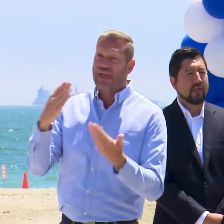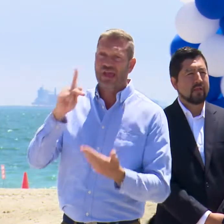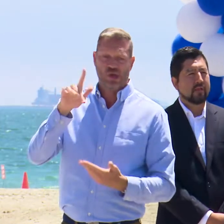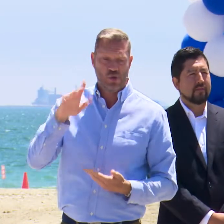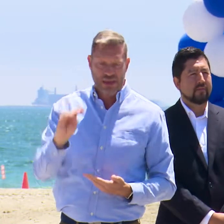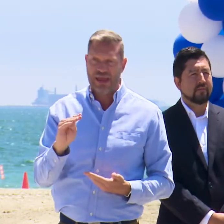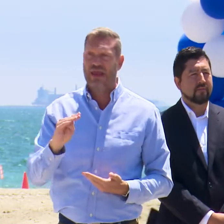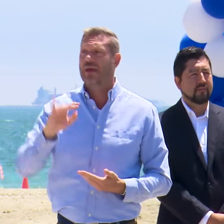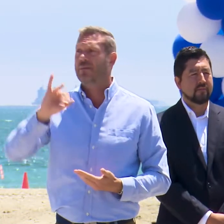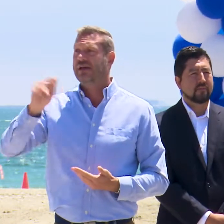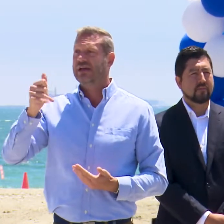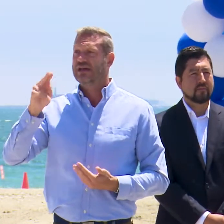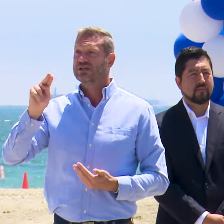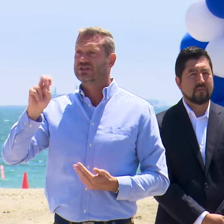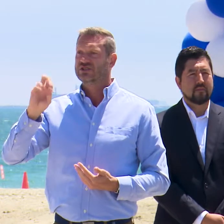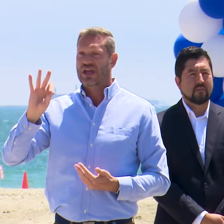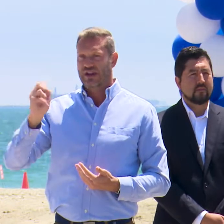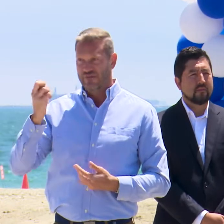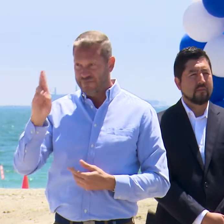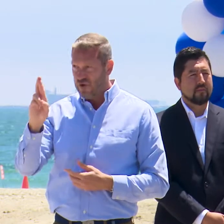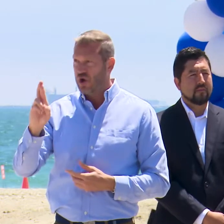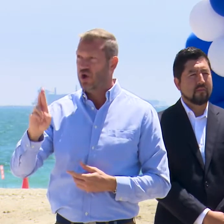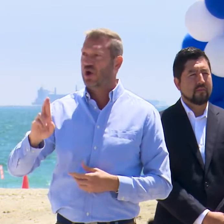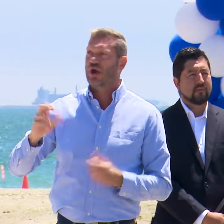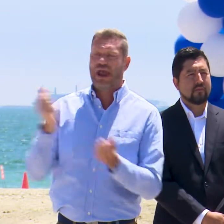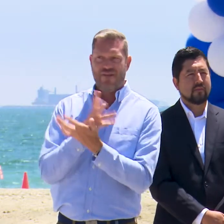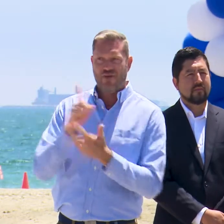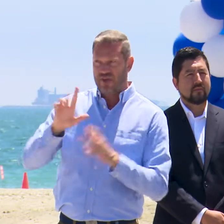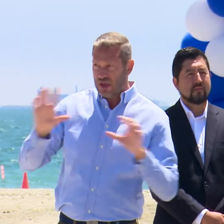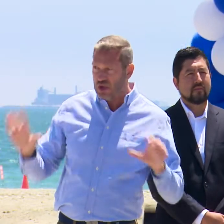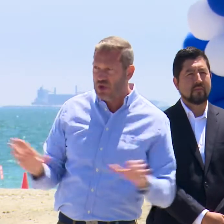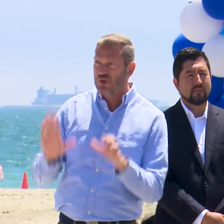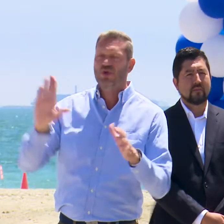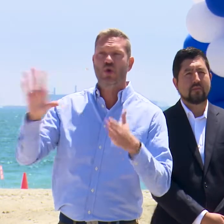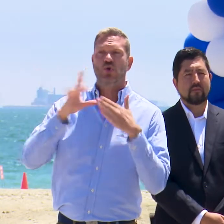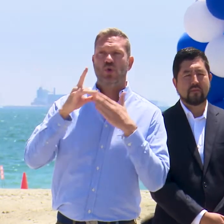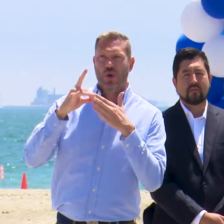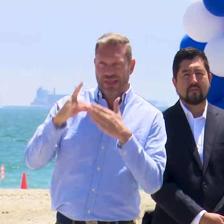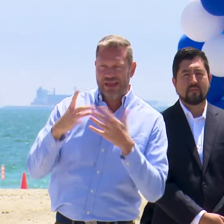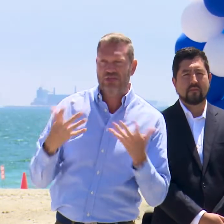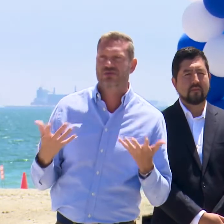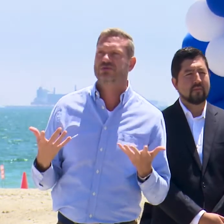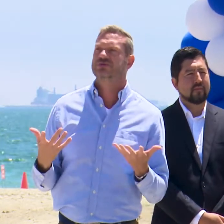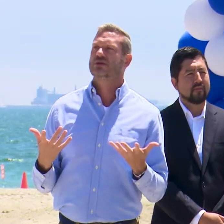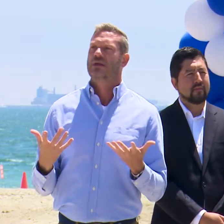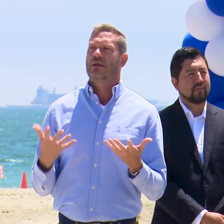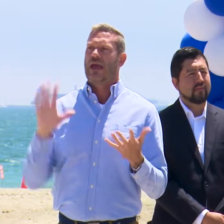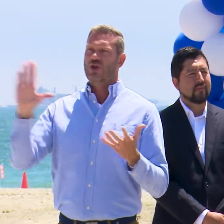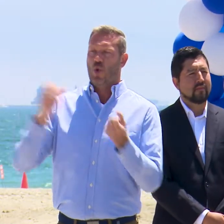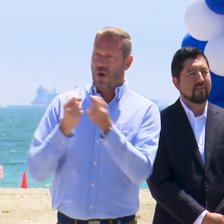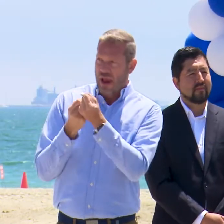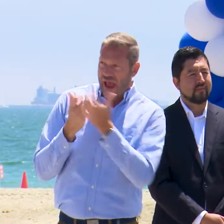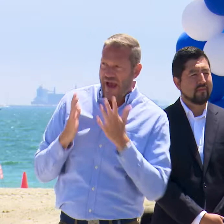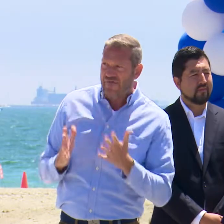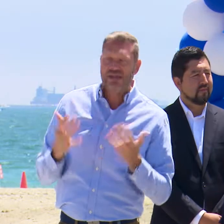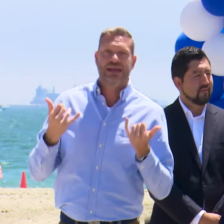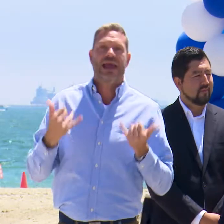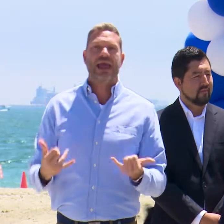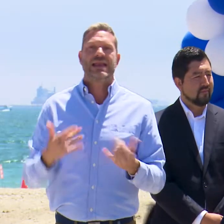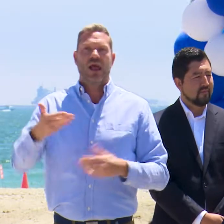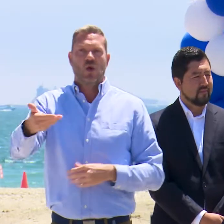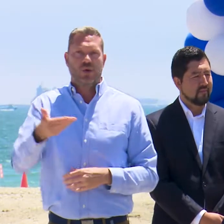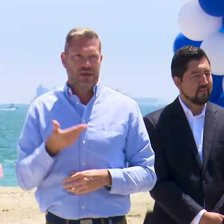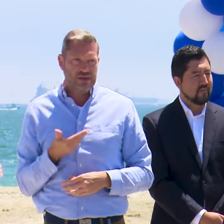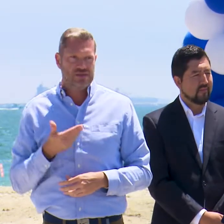Jennifer, for all that you do and your leadership and your advocacy. And so with that, I would like to introduce the